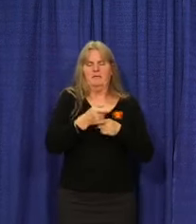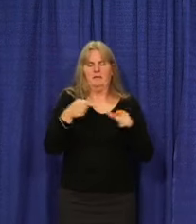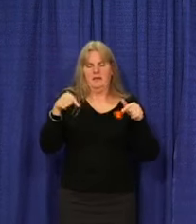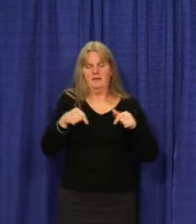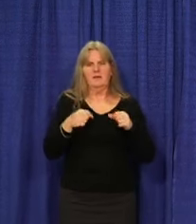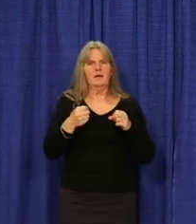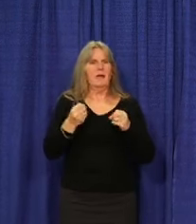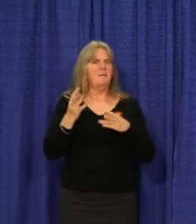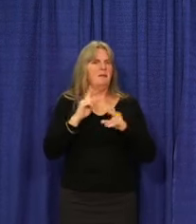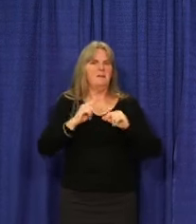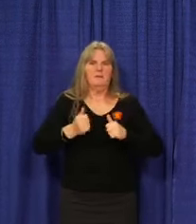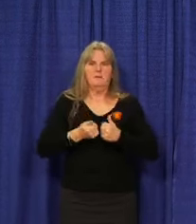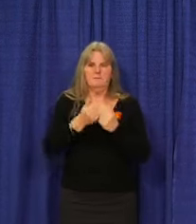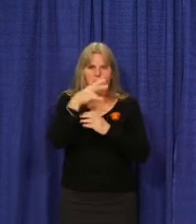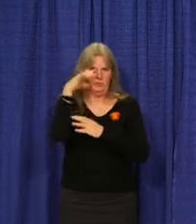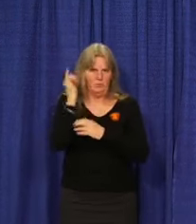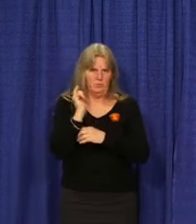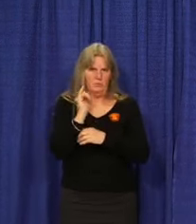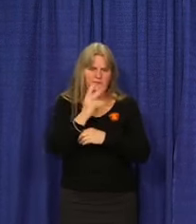say, and